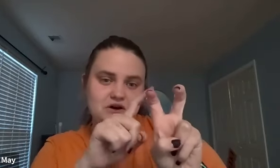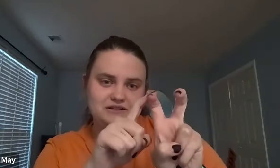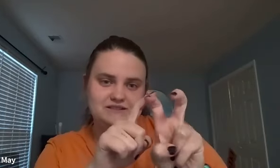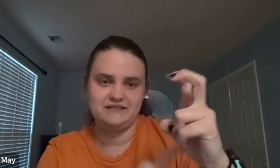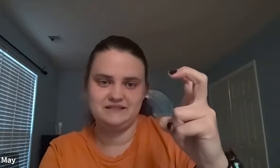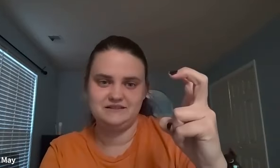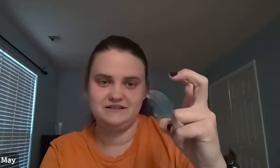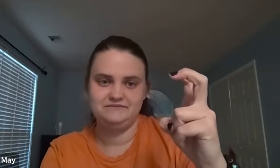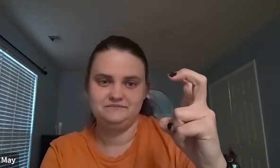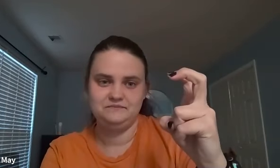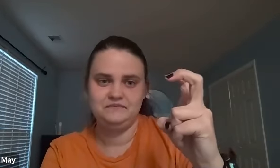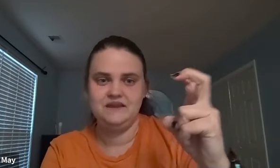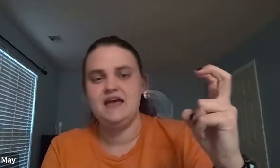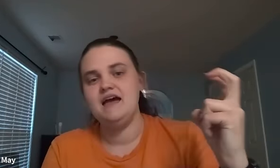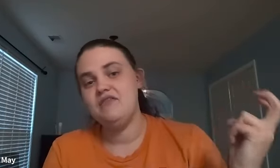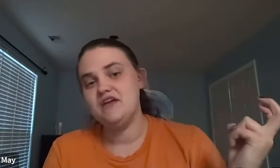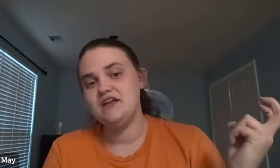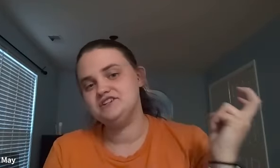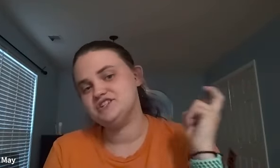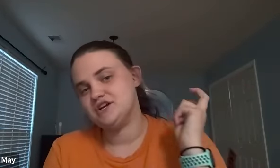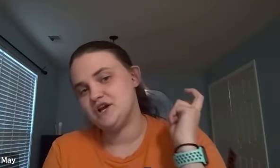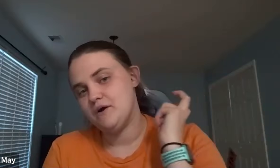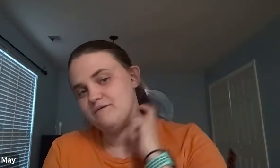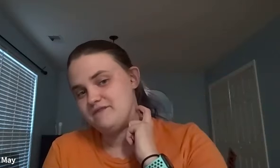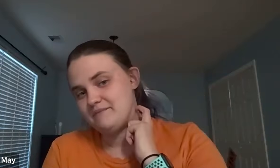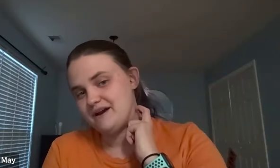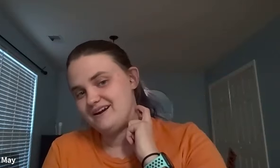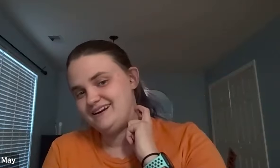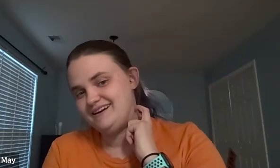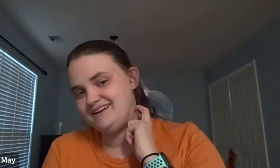hooks basically. And then you're just going to go vampire.